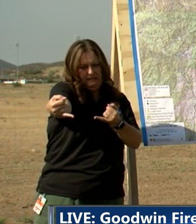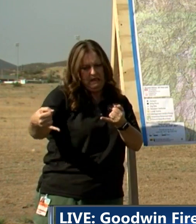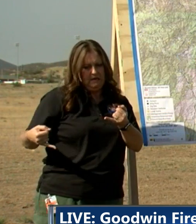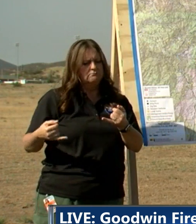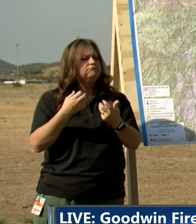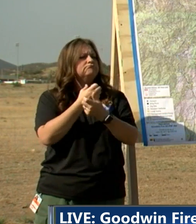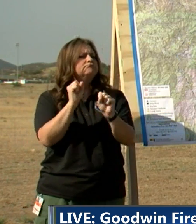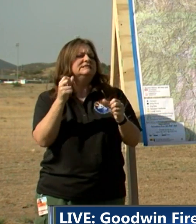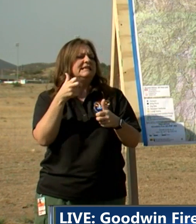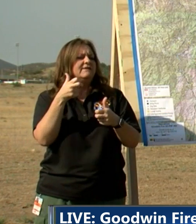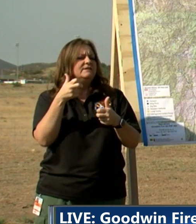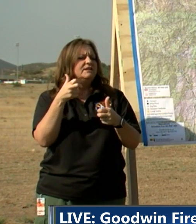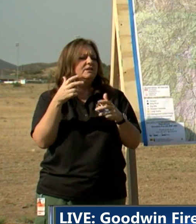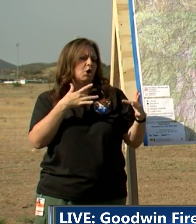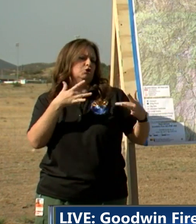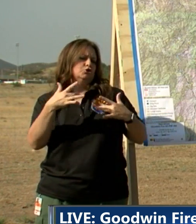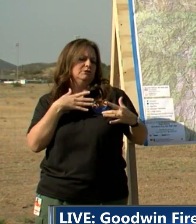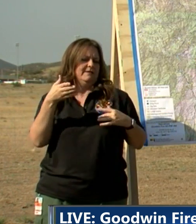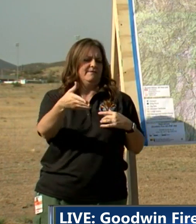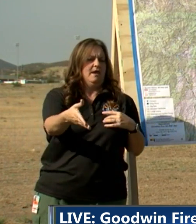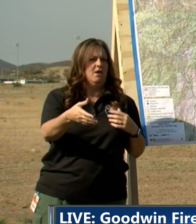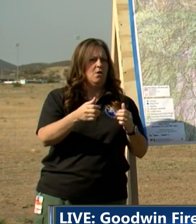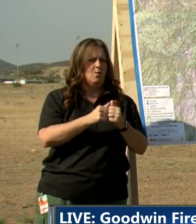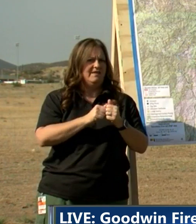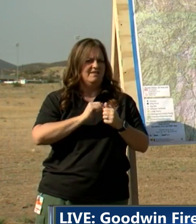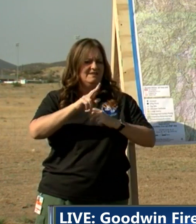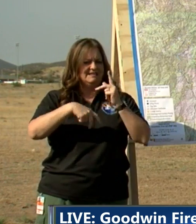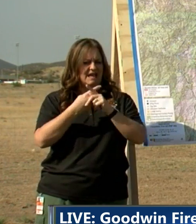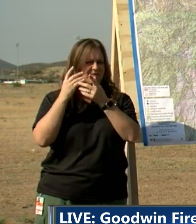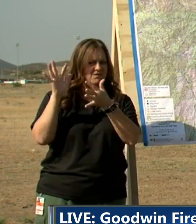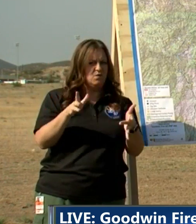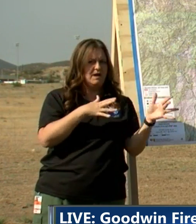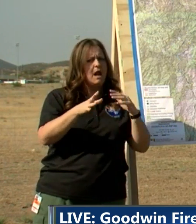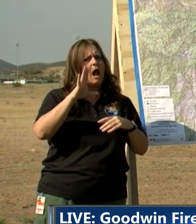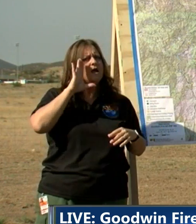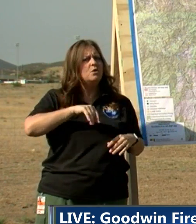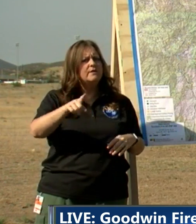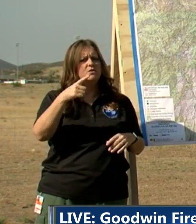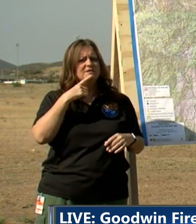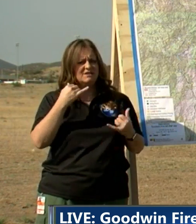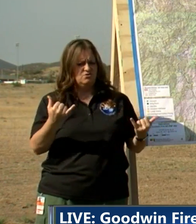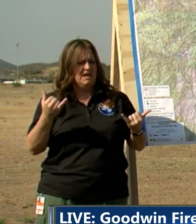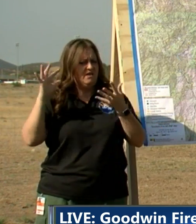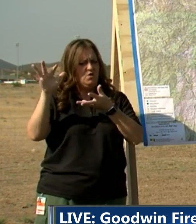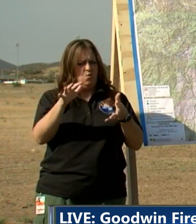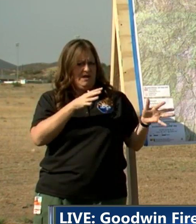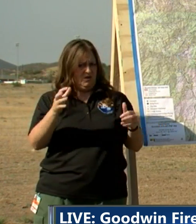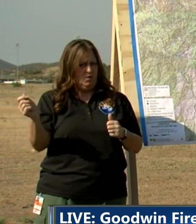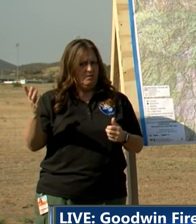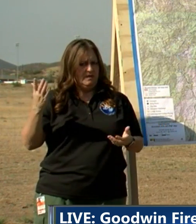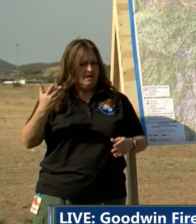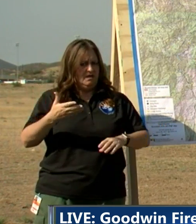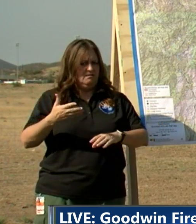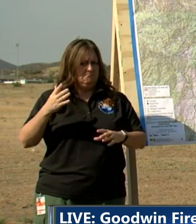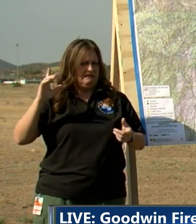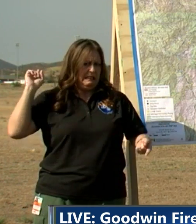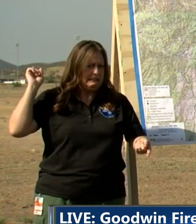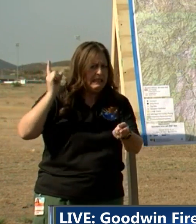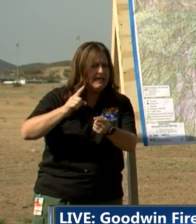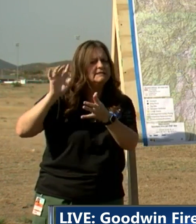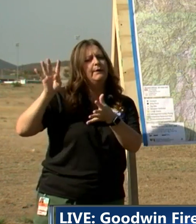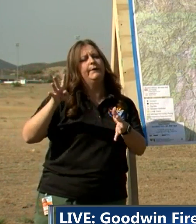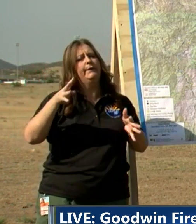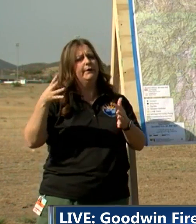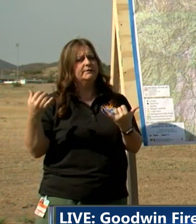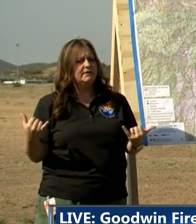safety issues there with the type of wind we've been seeing? I know you expect a break, but it's kind of been erratic. Yeah. Have a way out. Yes, we've